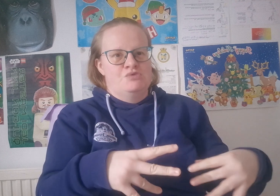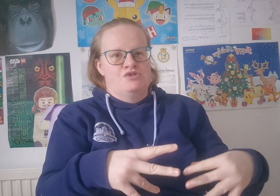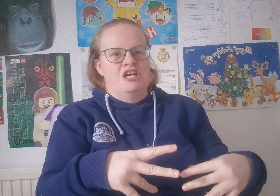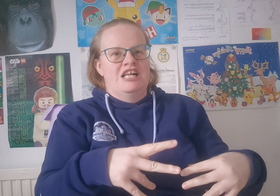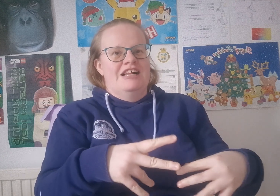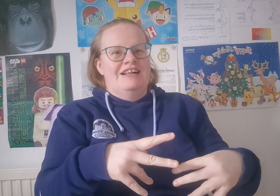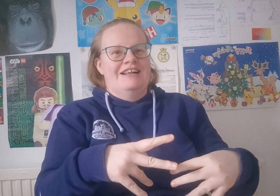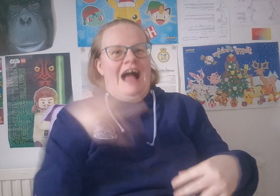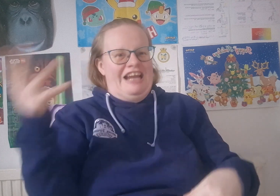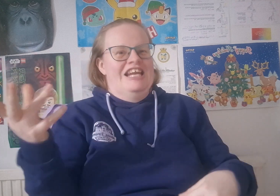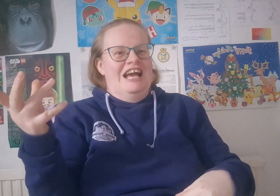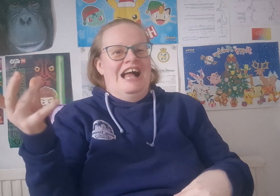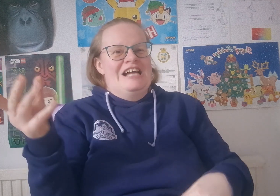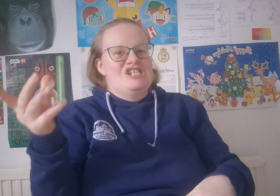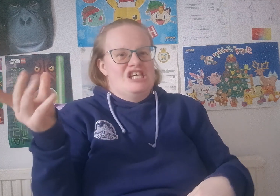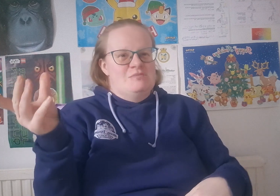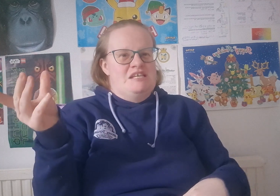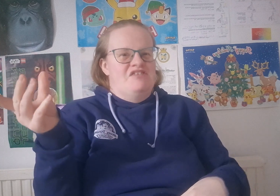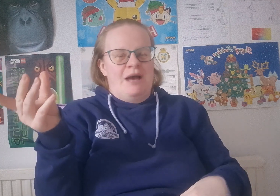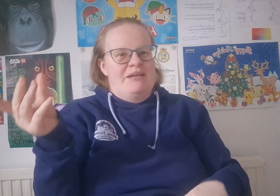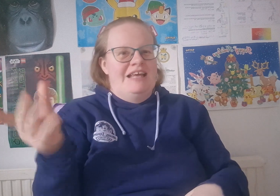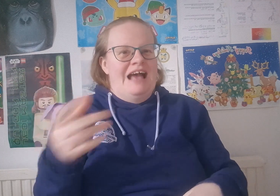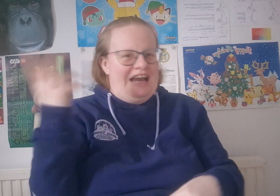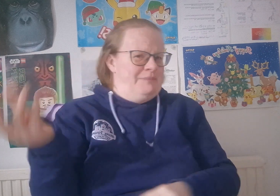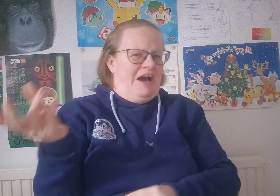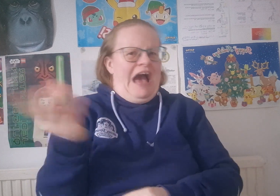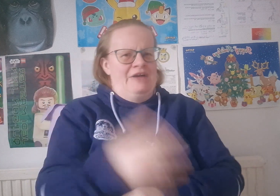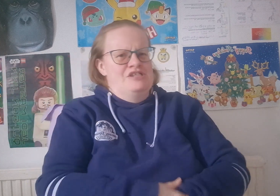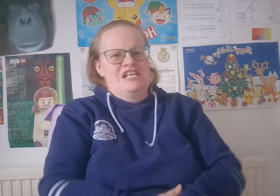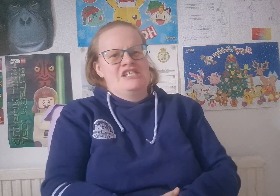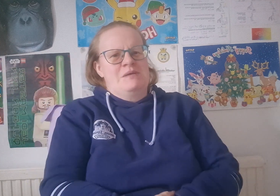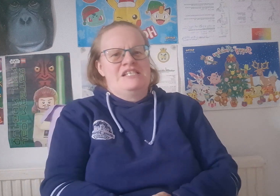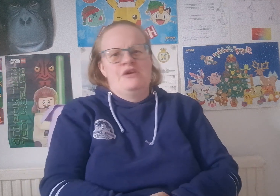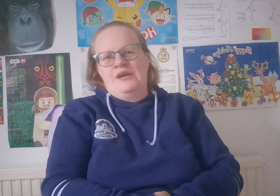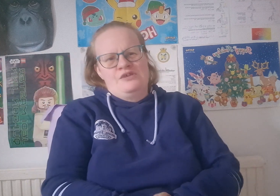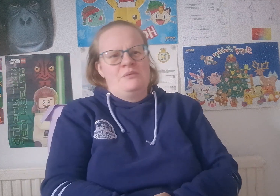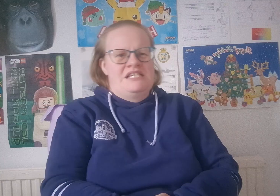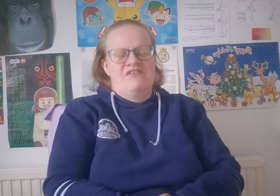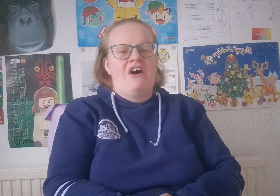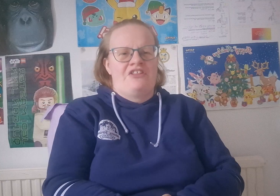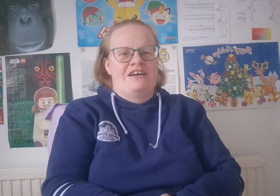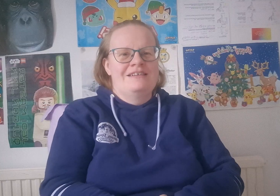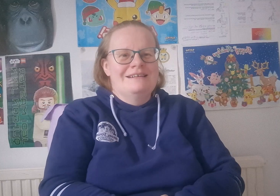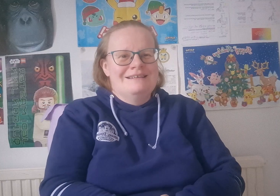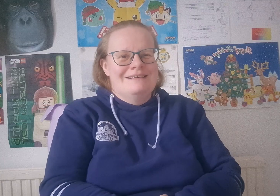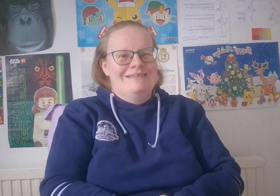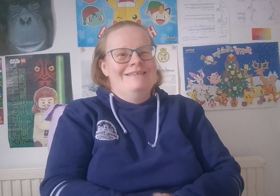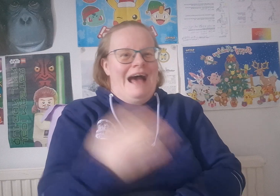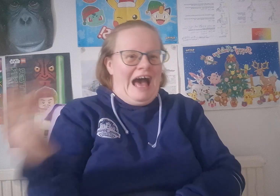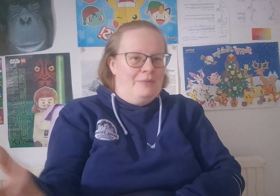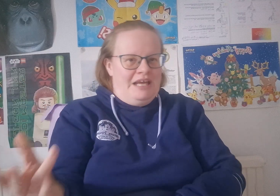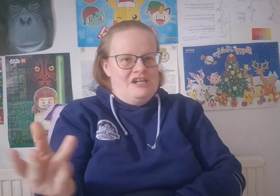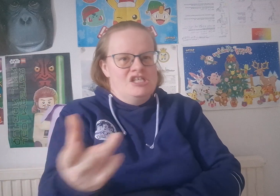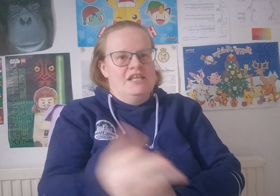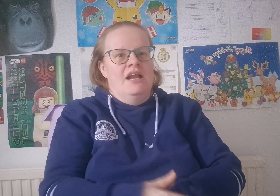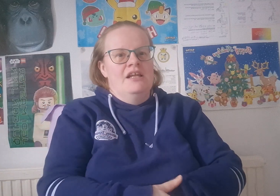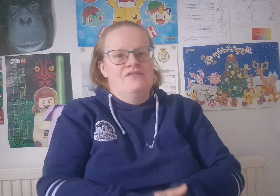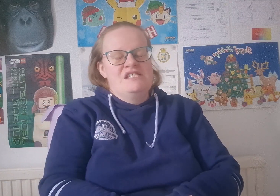children and Shakespeare's family, and about how Shakespeare did not get on with his father, and how he actually loved his